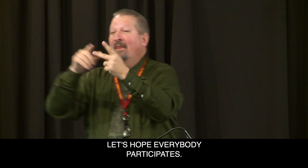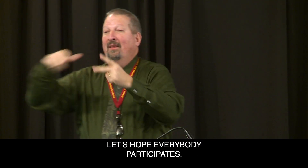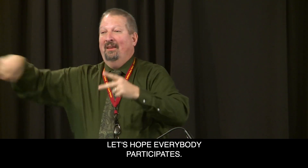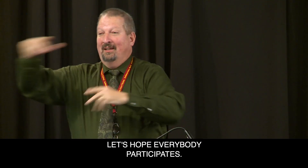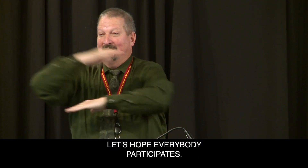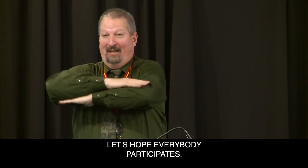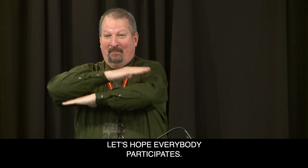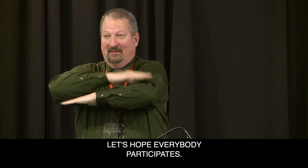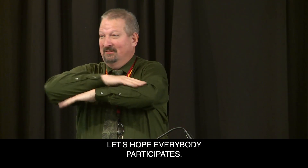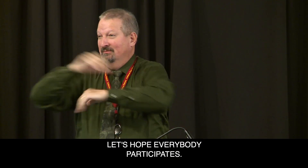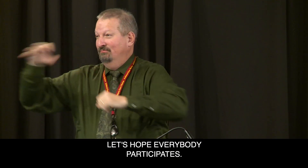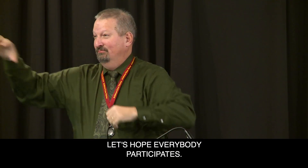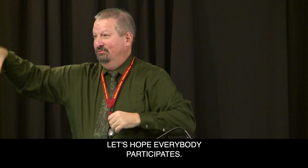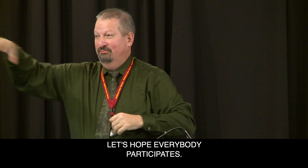everybody participates.